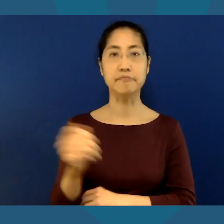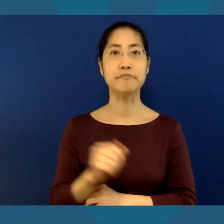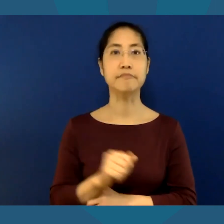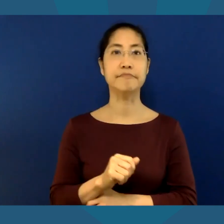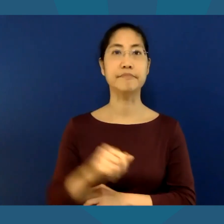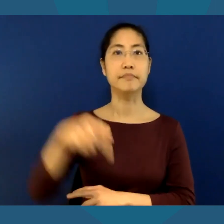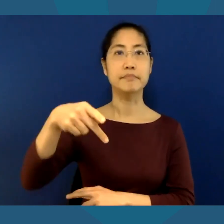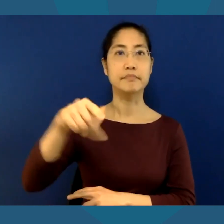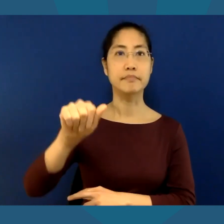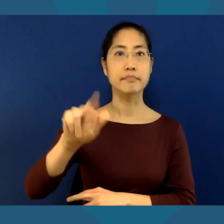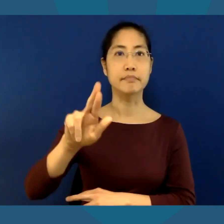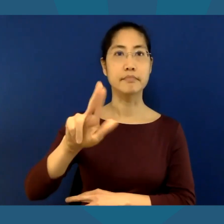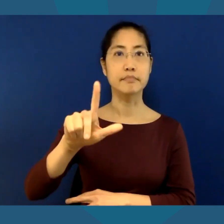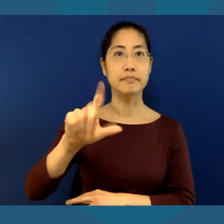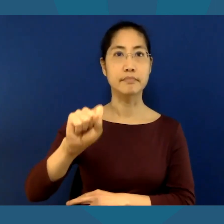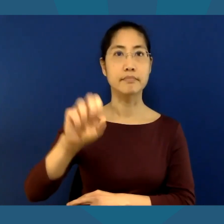Website